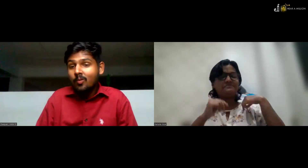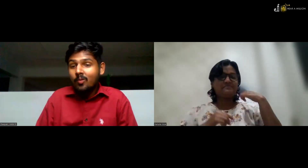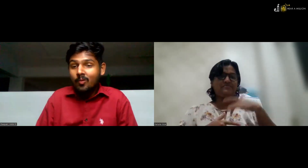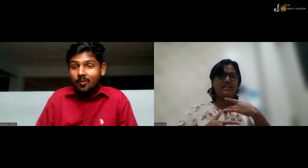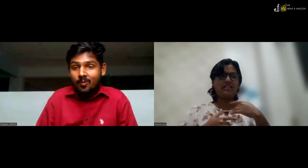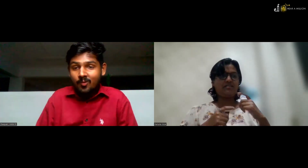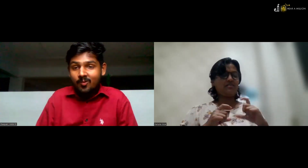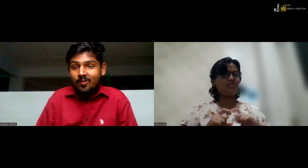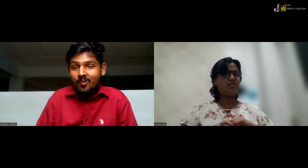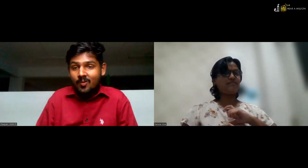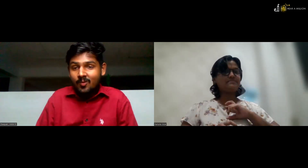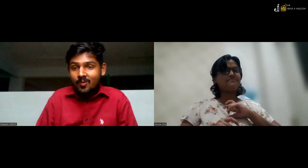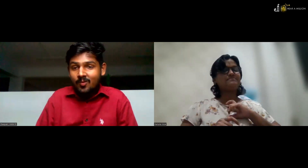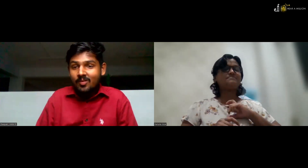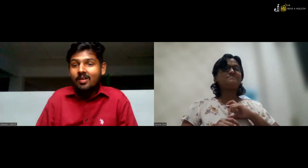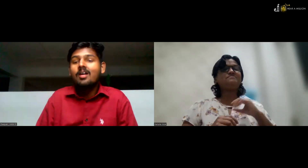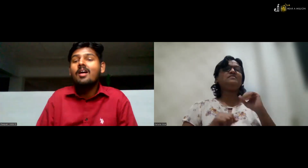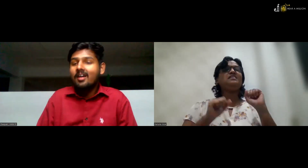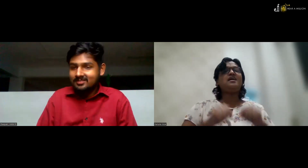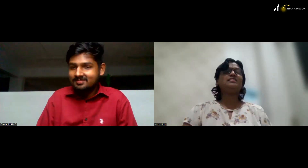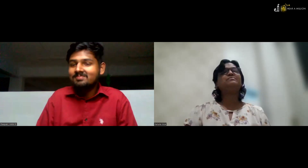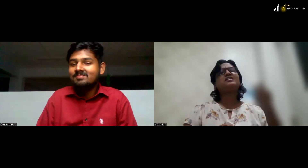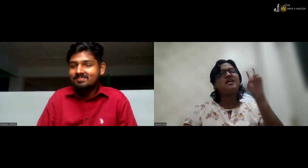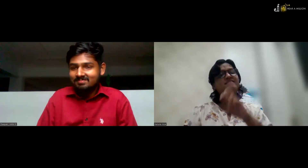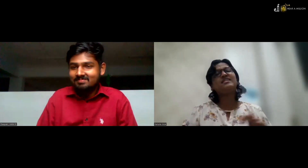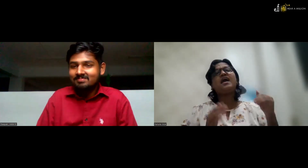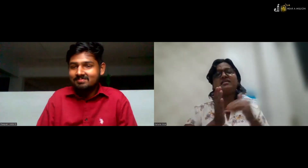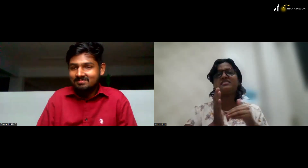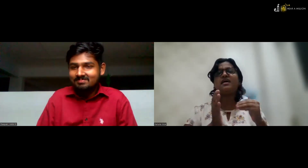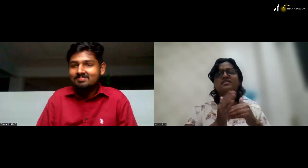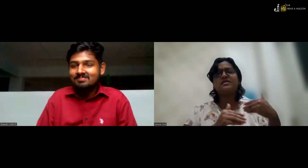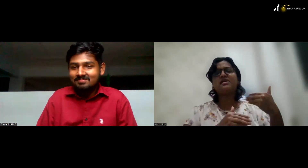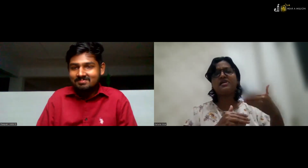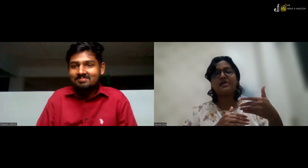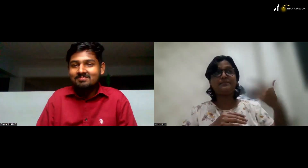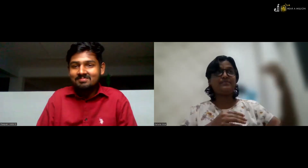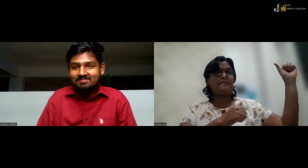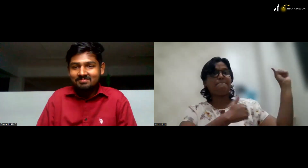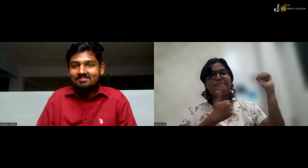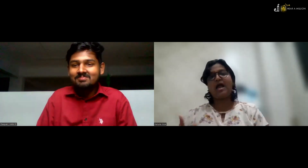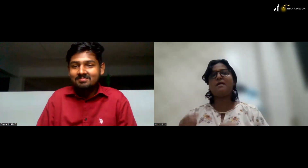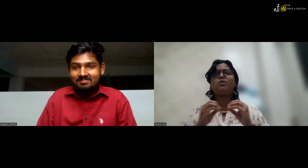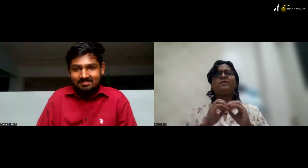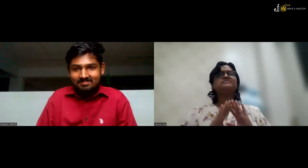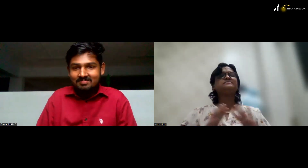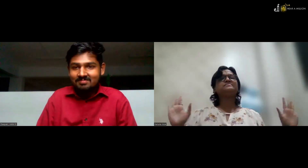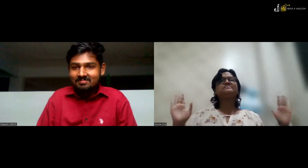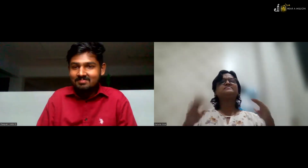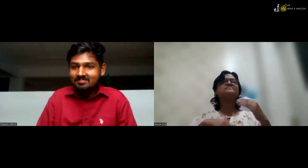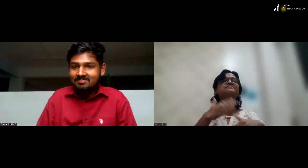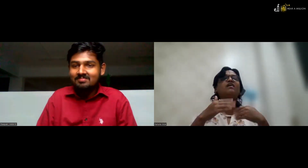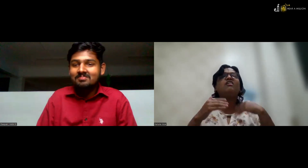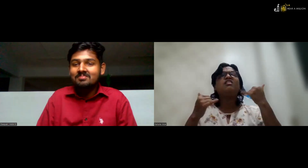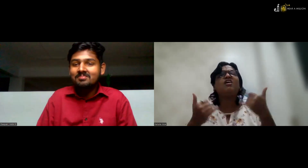Pakistan border, and I visited over there and felt much in that time. So yeah, that's how I travel again and